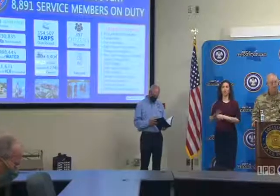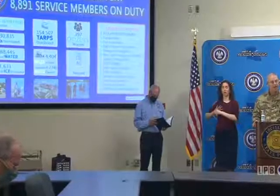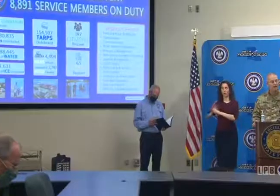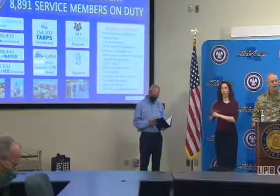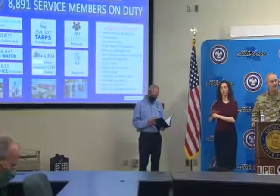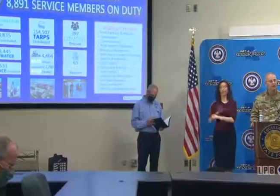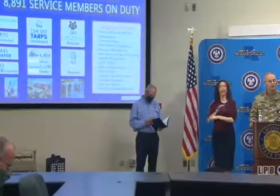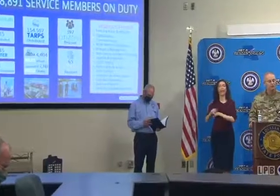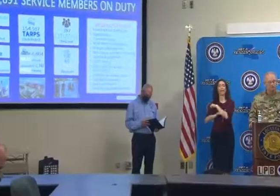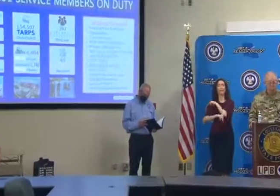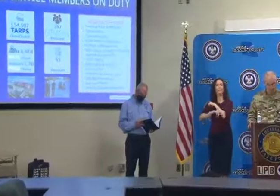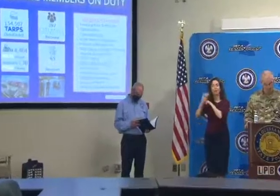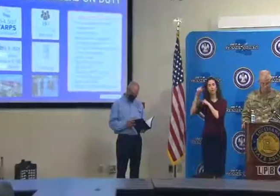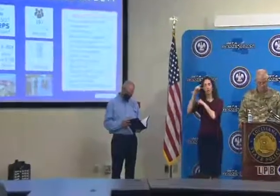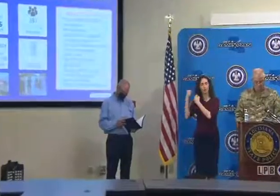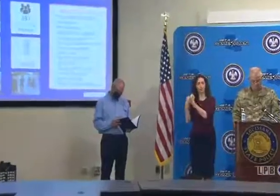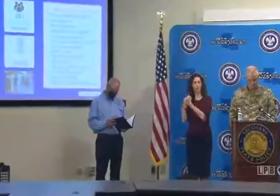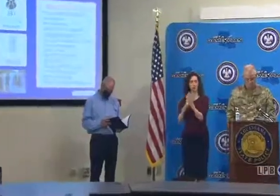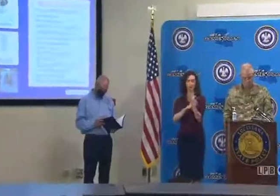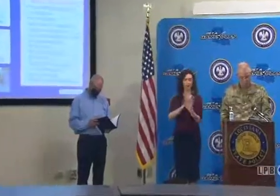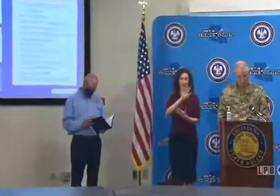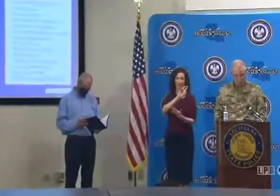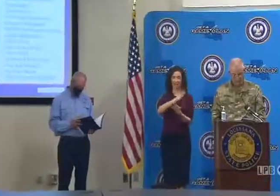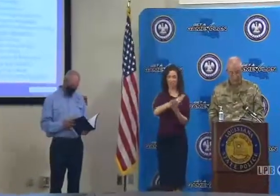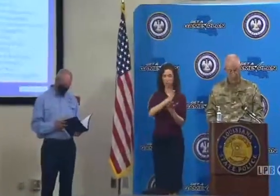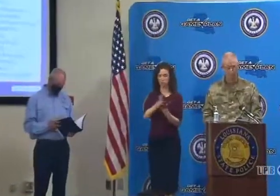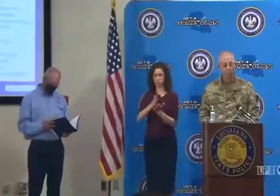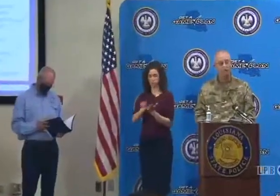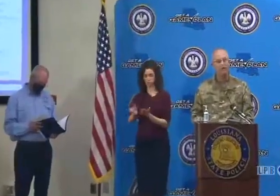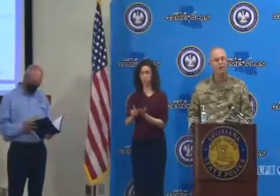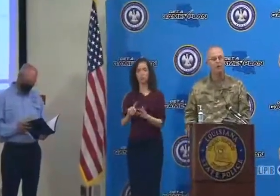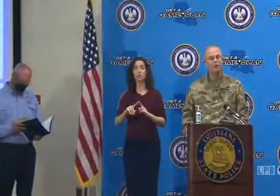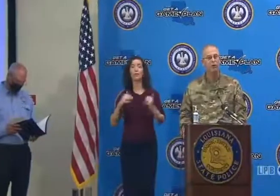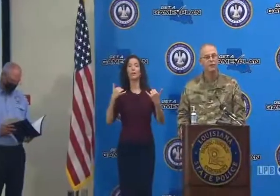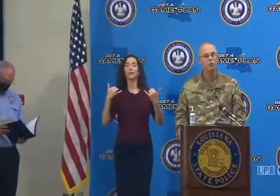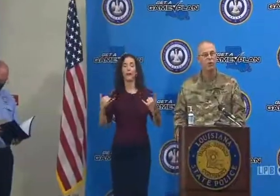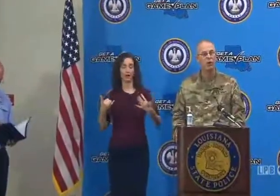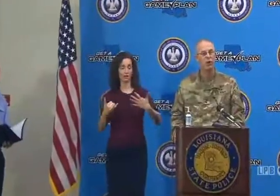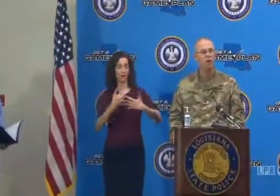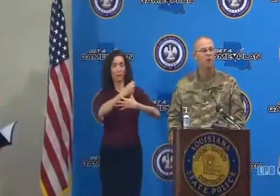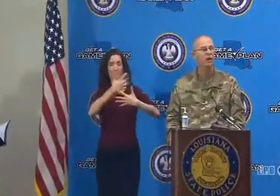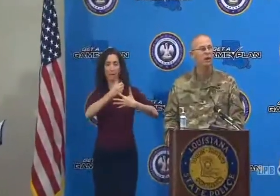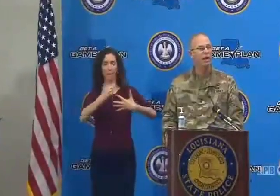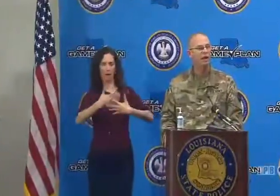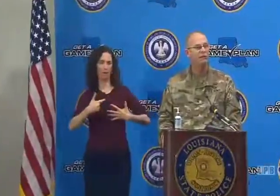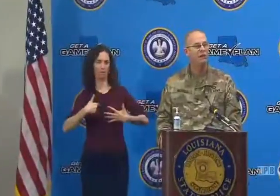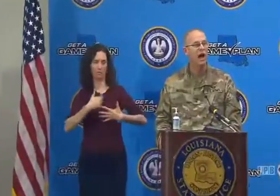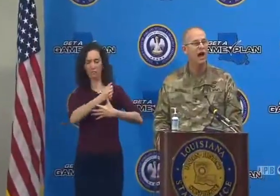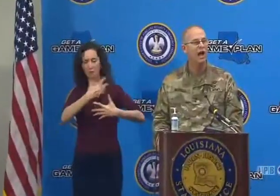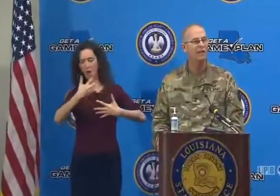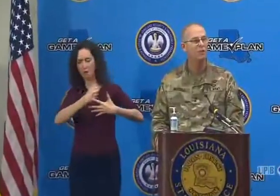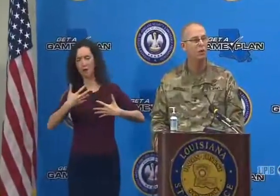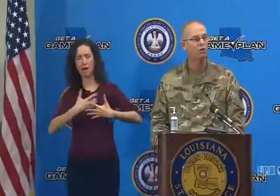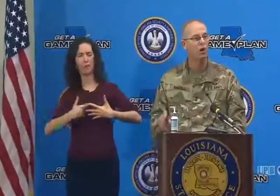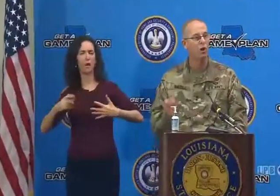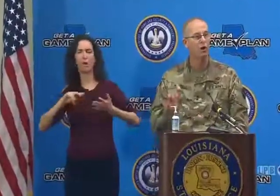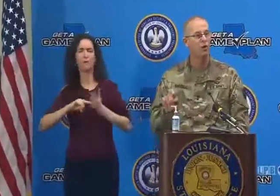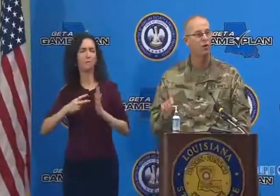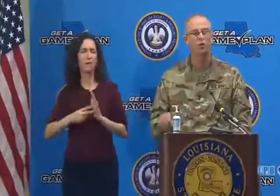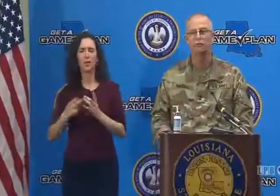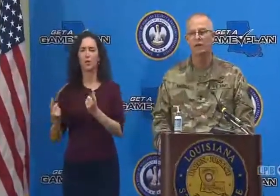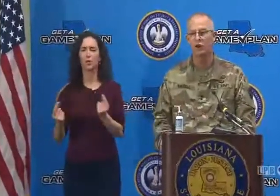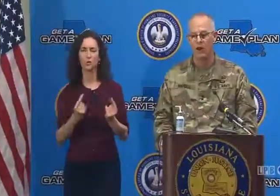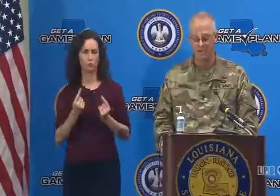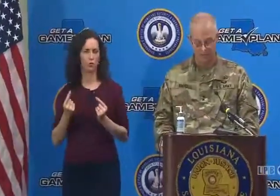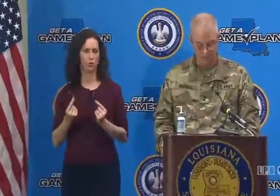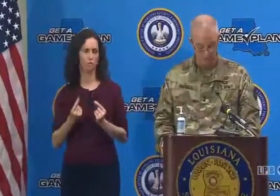and parish governmental support. So what I'll do next is kind of briefly go through each one of those and give you the highlights of what's going on with